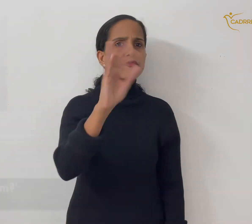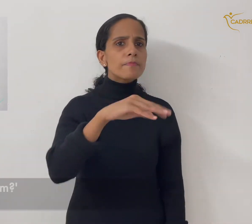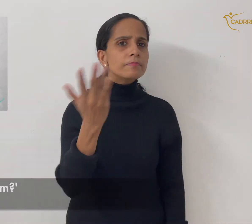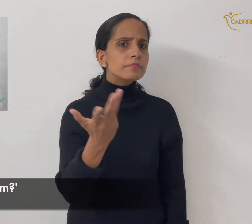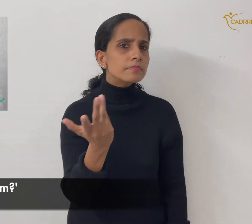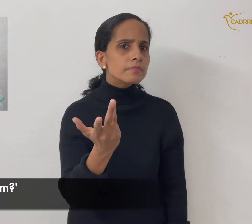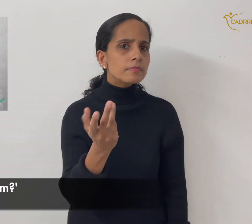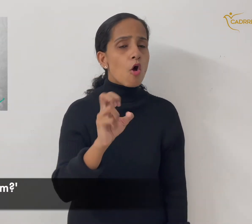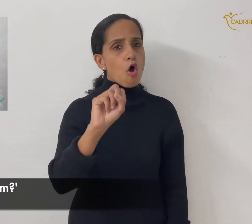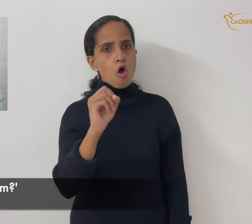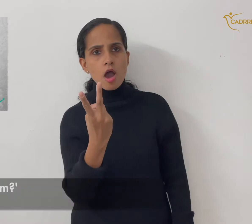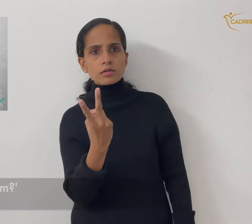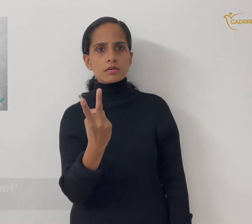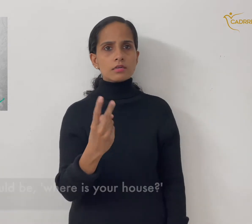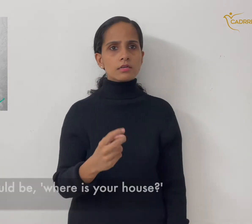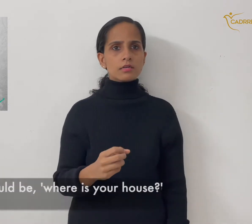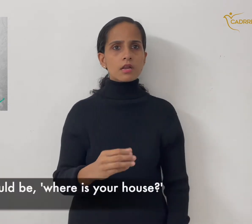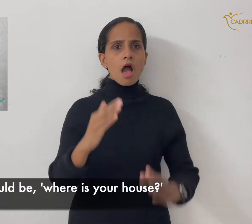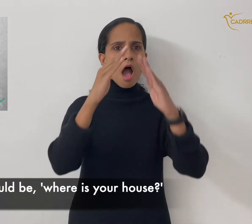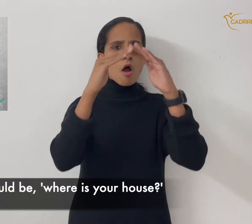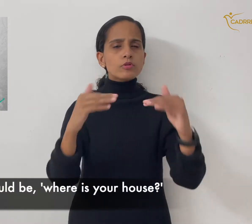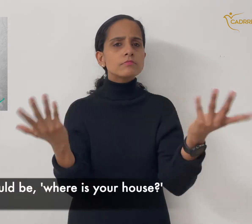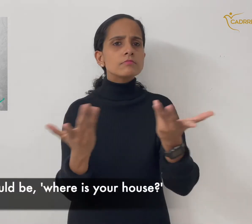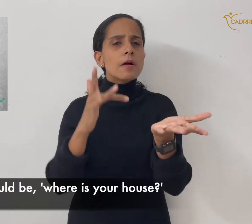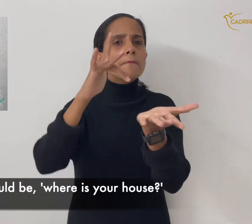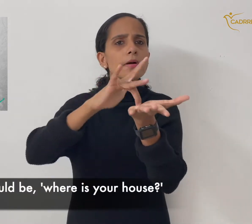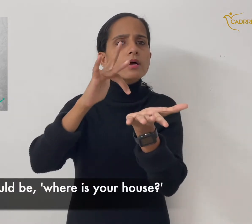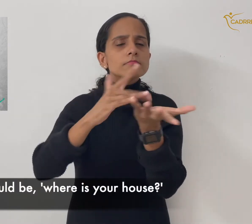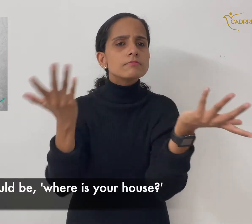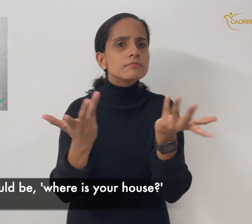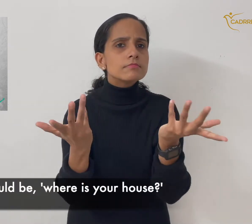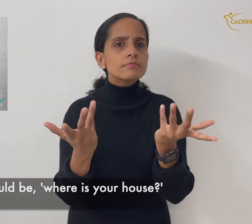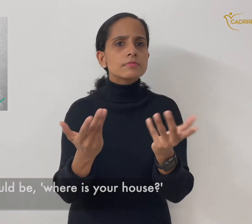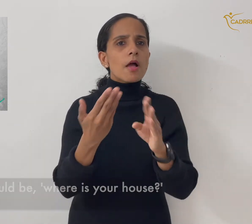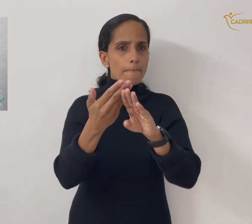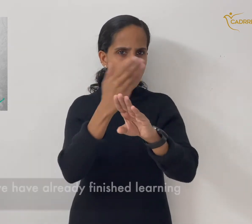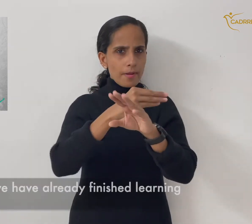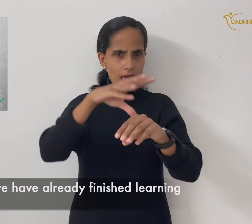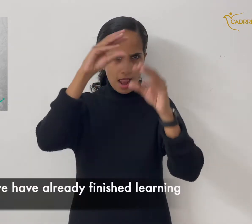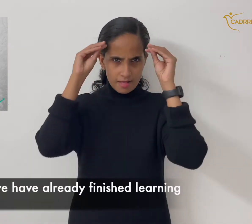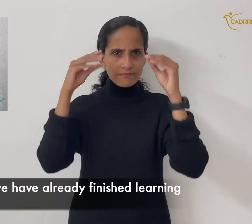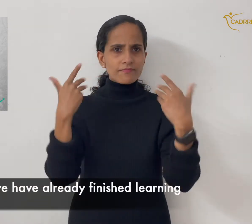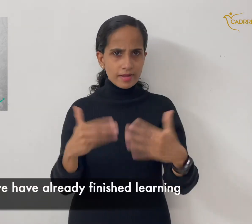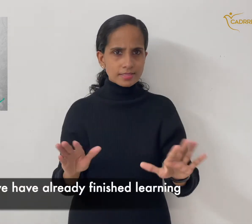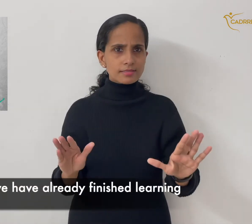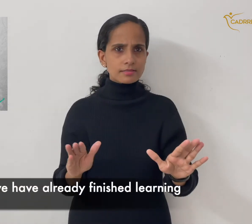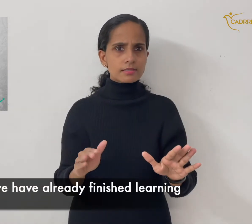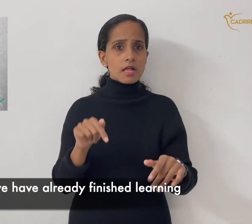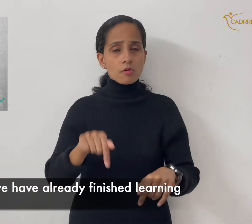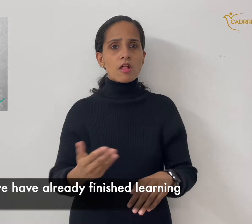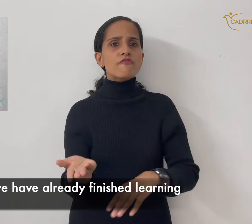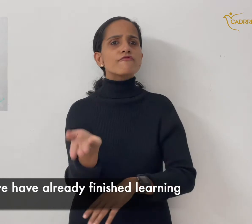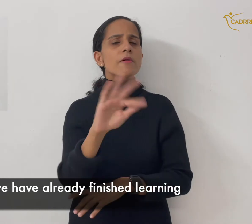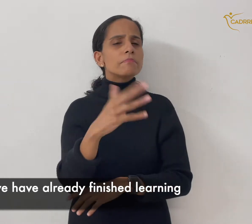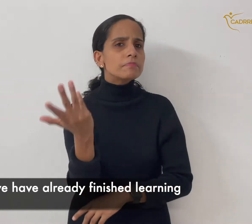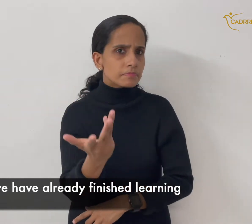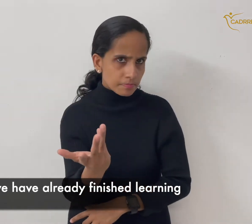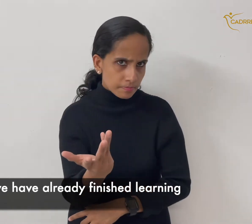Where are you from? Or the sentence could be, where is your house? This is a sentence we have already finished learning.